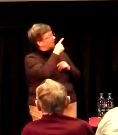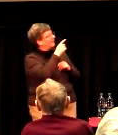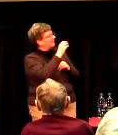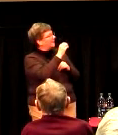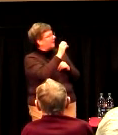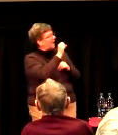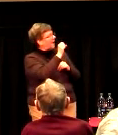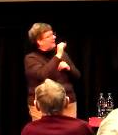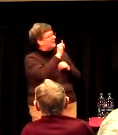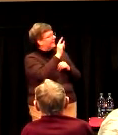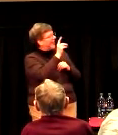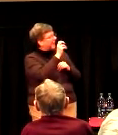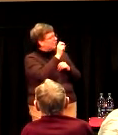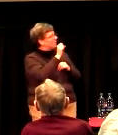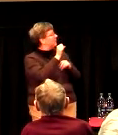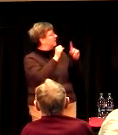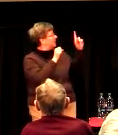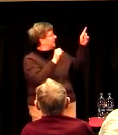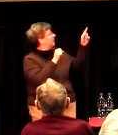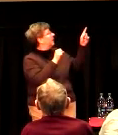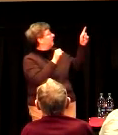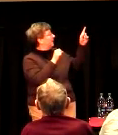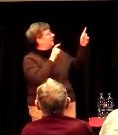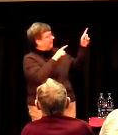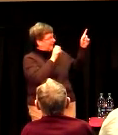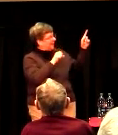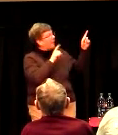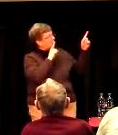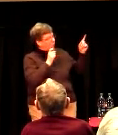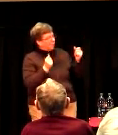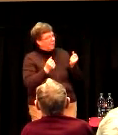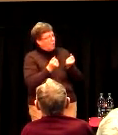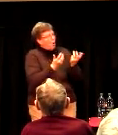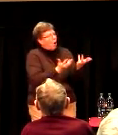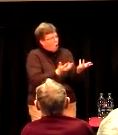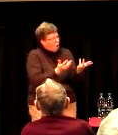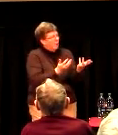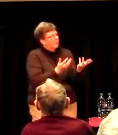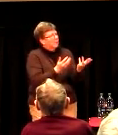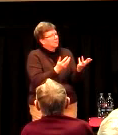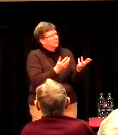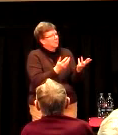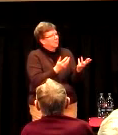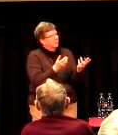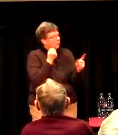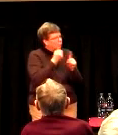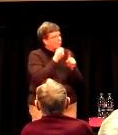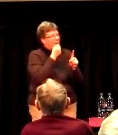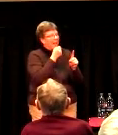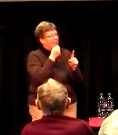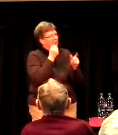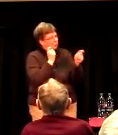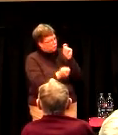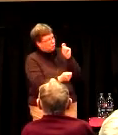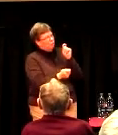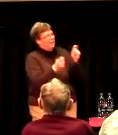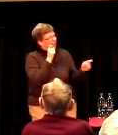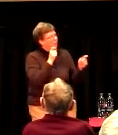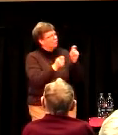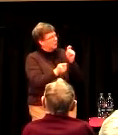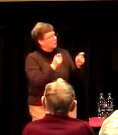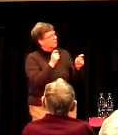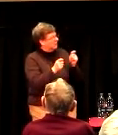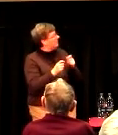oscillations and these individual events can really cause pretty dramatic changes to our weather and to our climate as